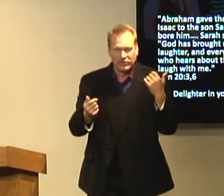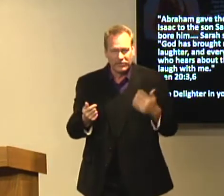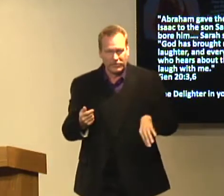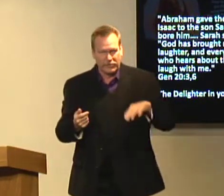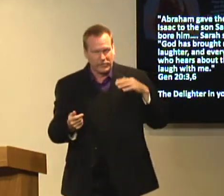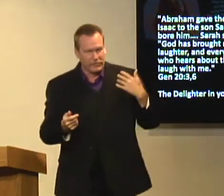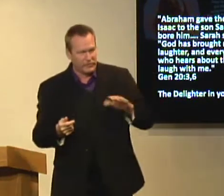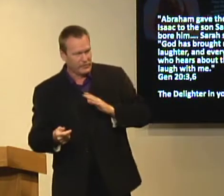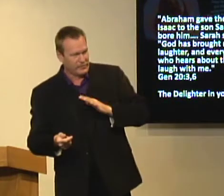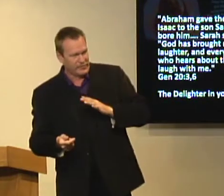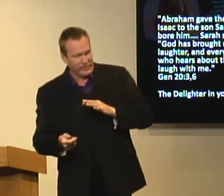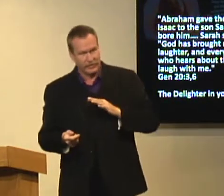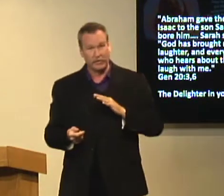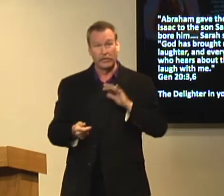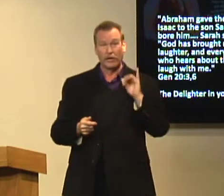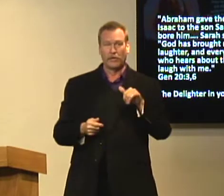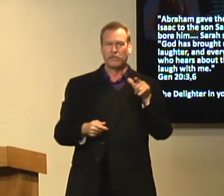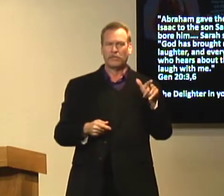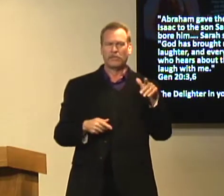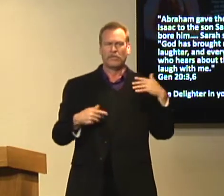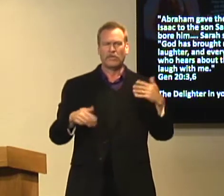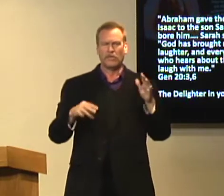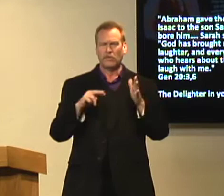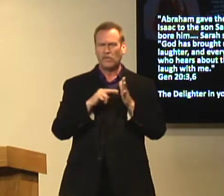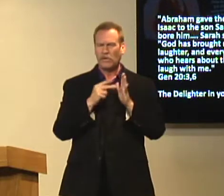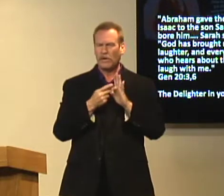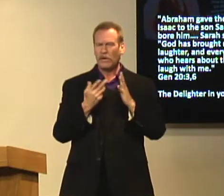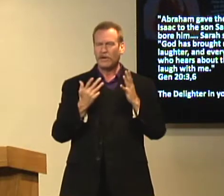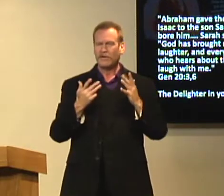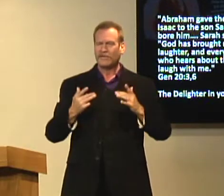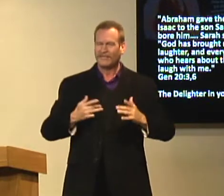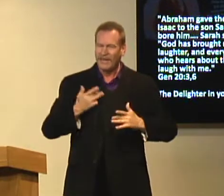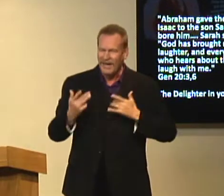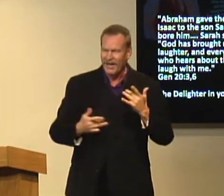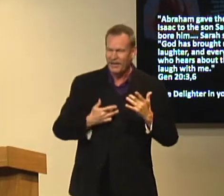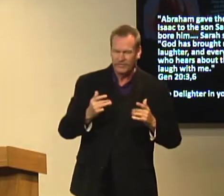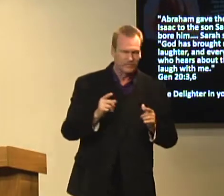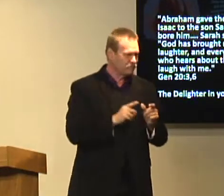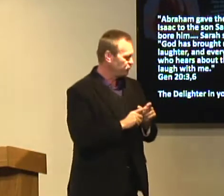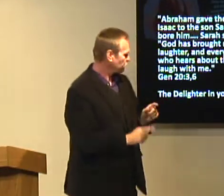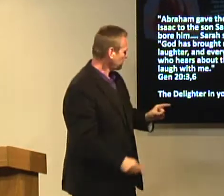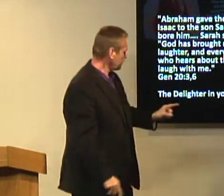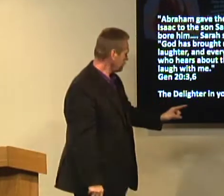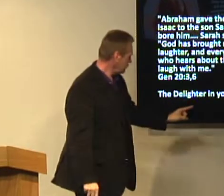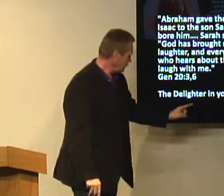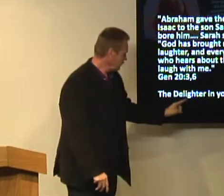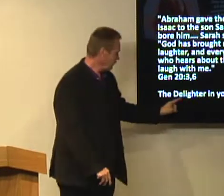Isaac, you would have noticed their laughter and all the joy that was in their lives.